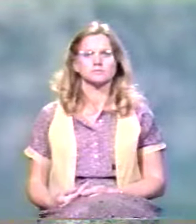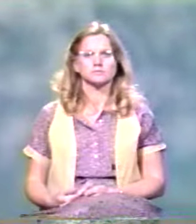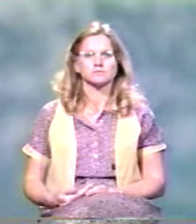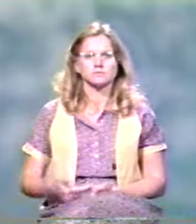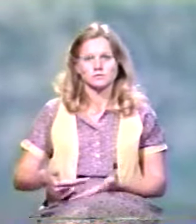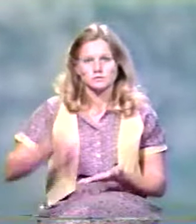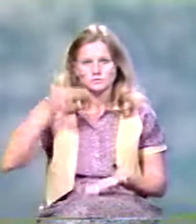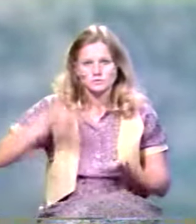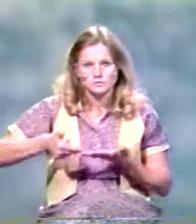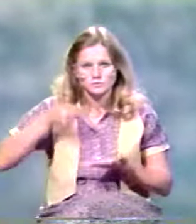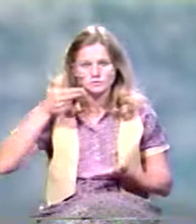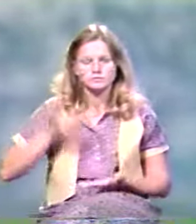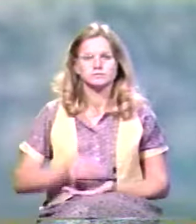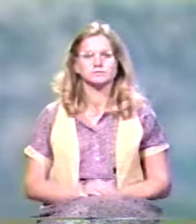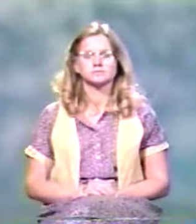soup.